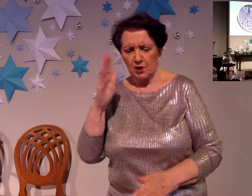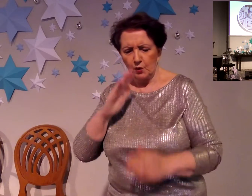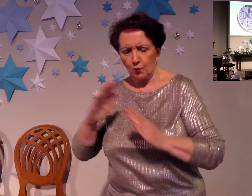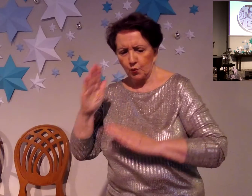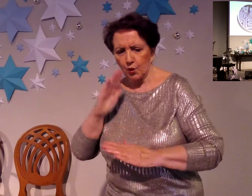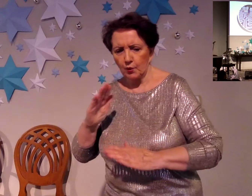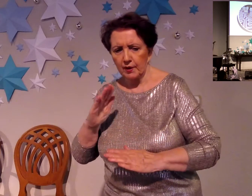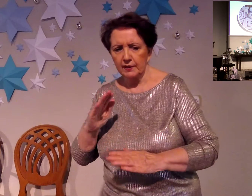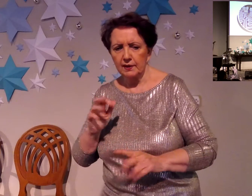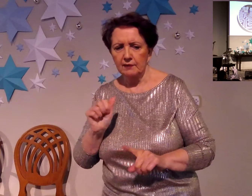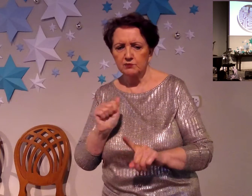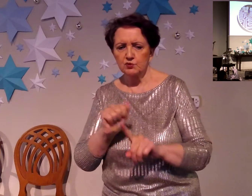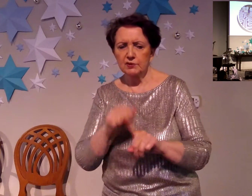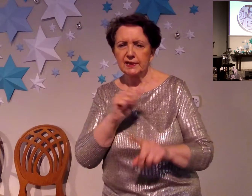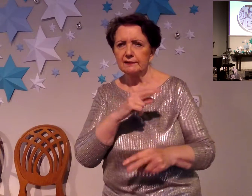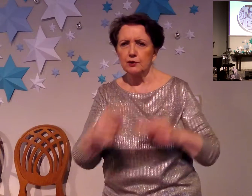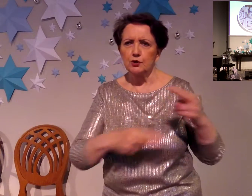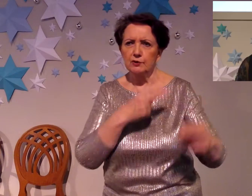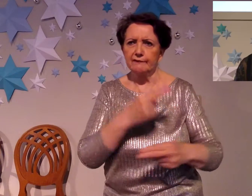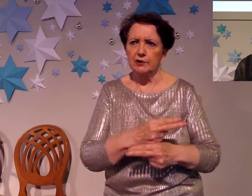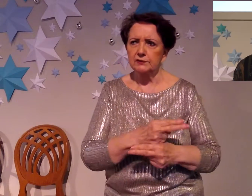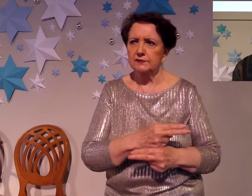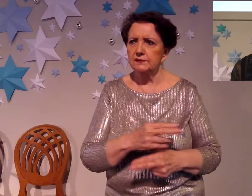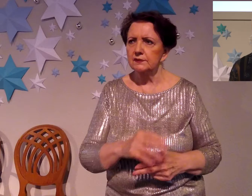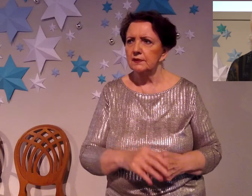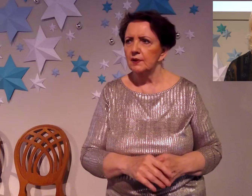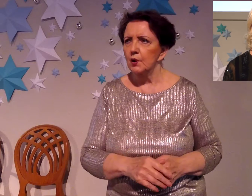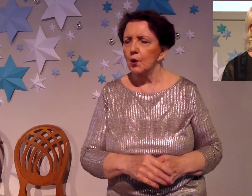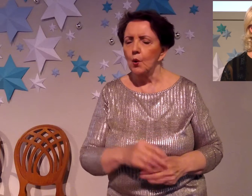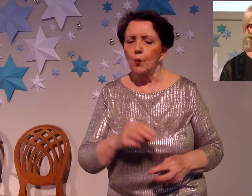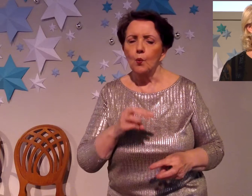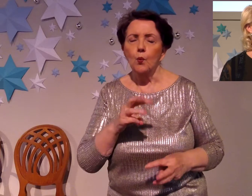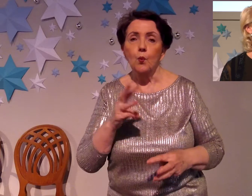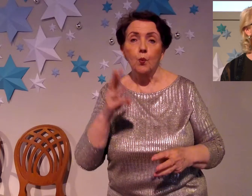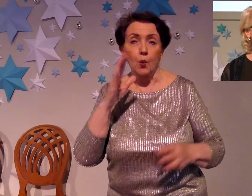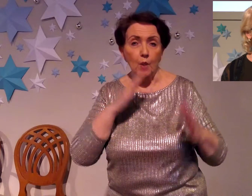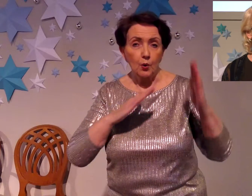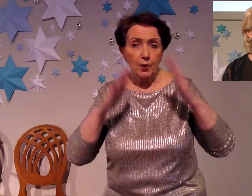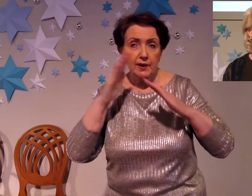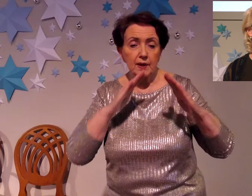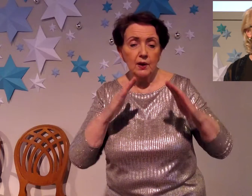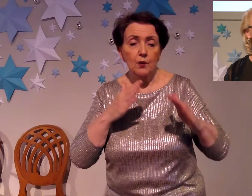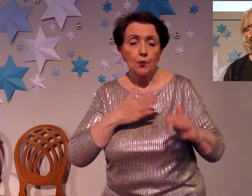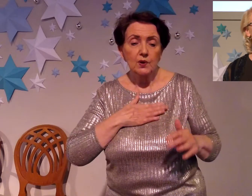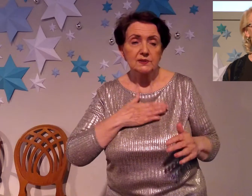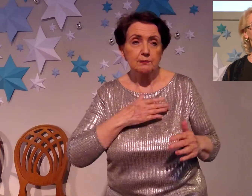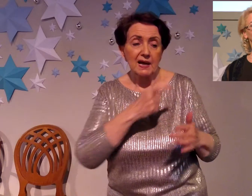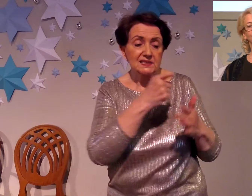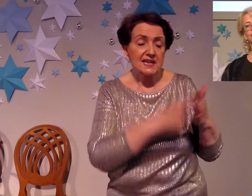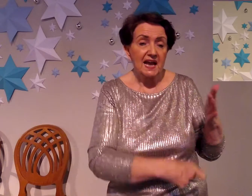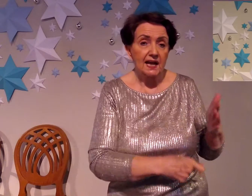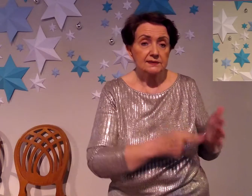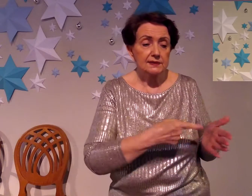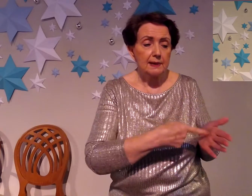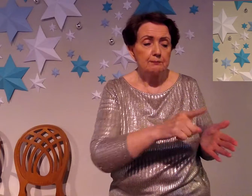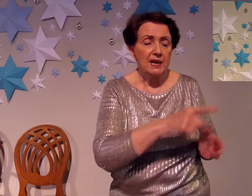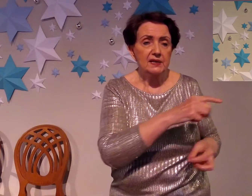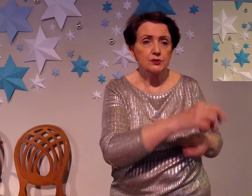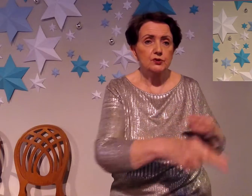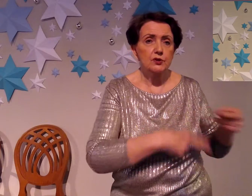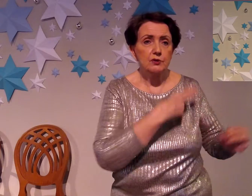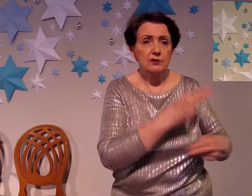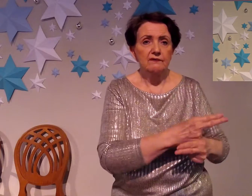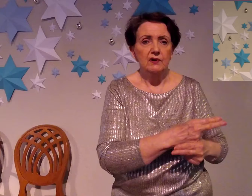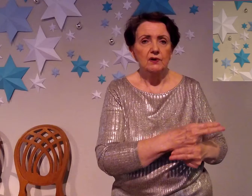was jinxing the universe. That worry was literally my tax that I was paying to the universe for having it work